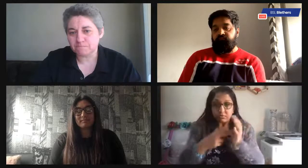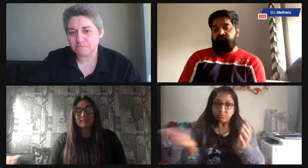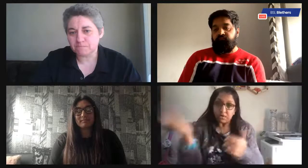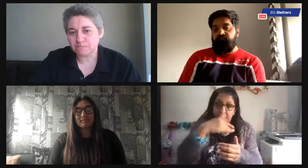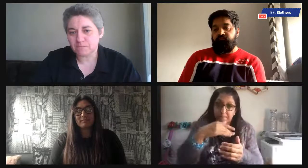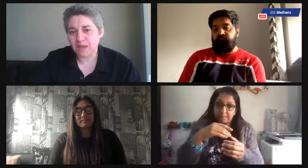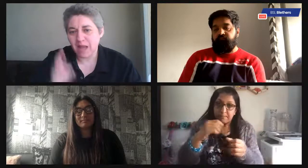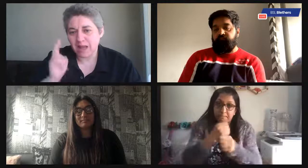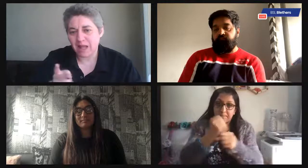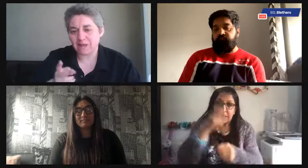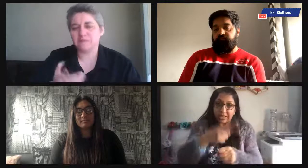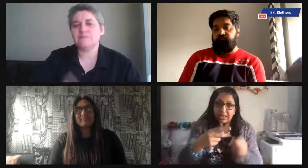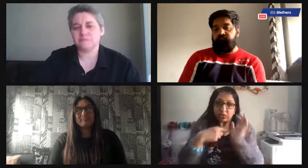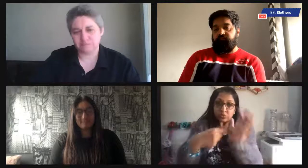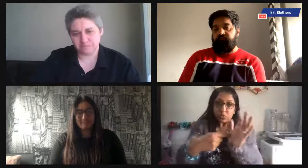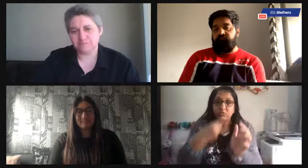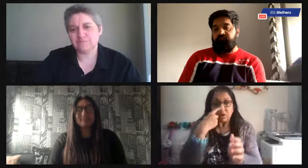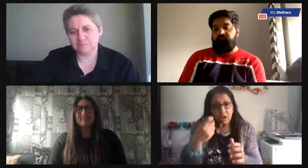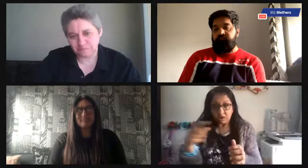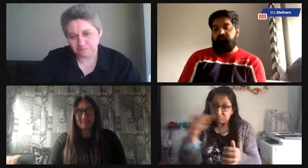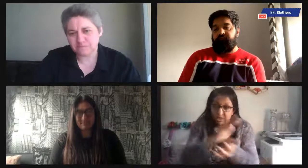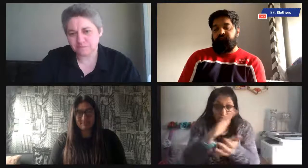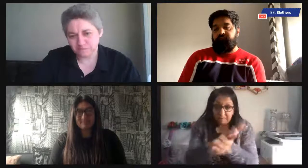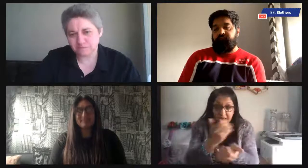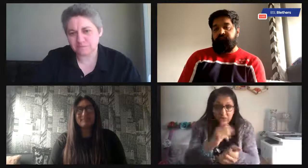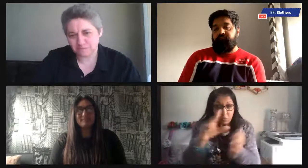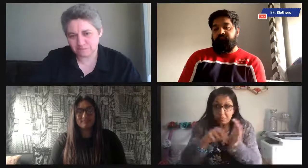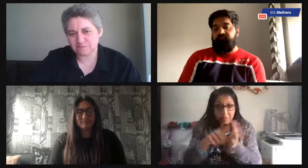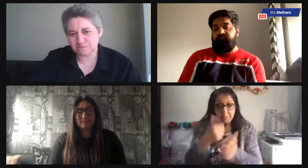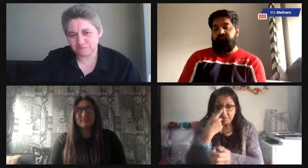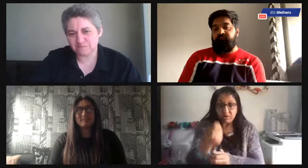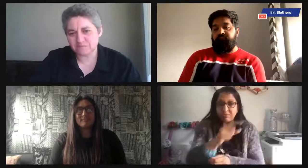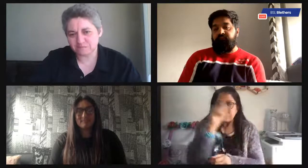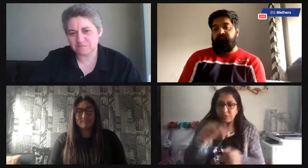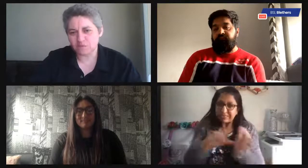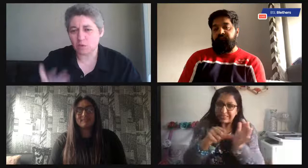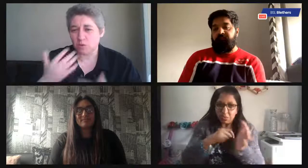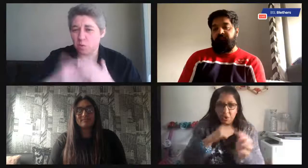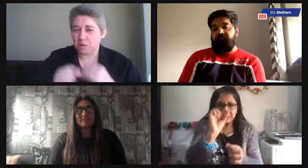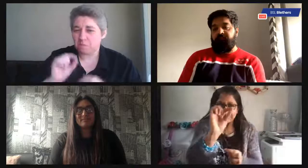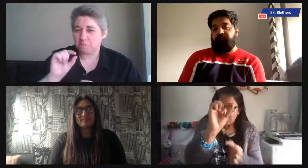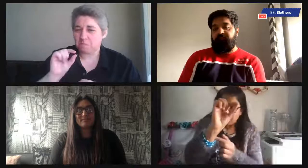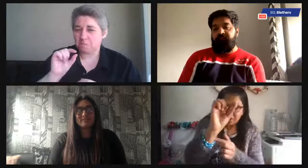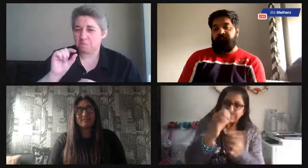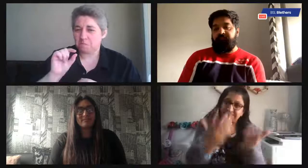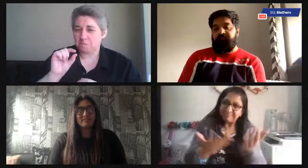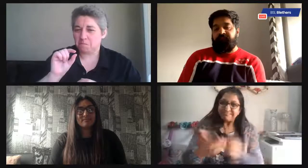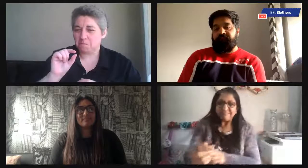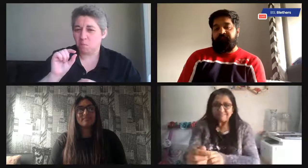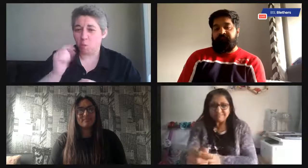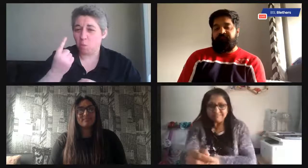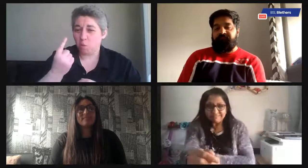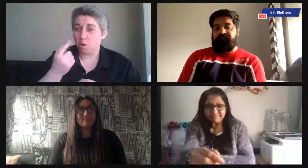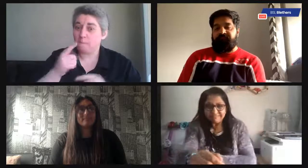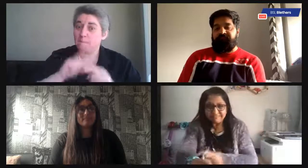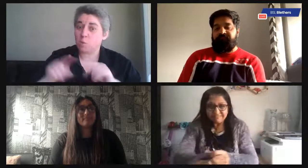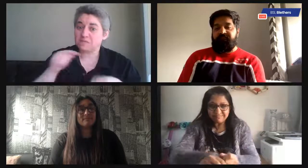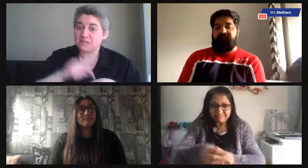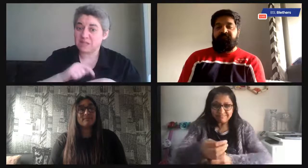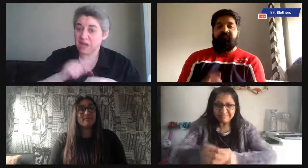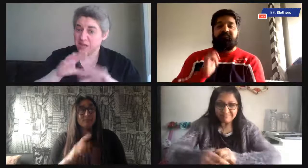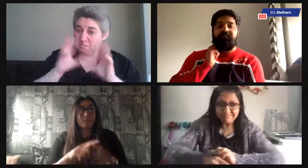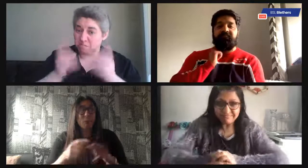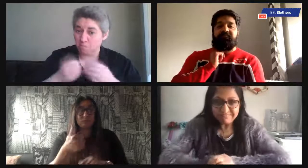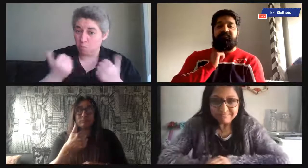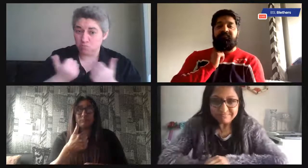but certainly if we're allowed back once lockdown restrictions ease, we'll be back in the